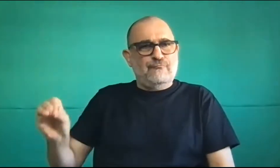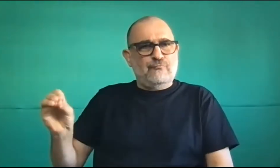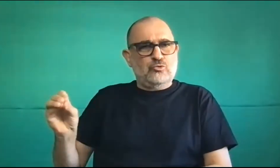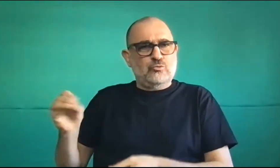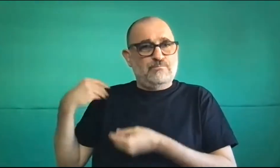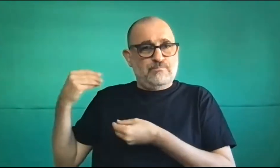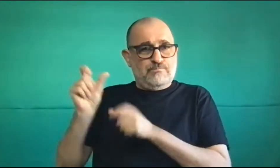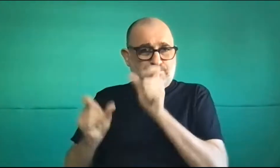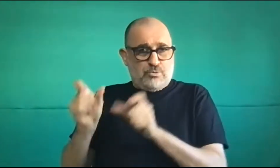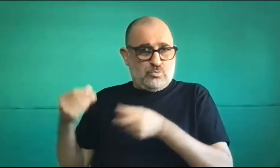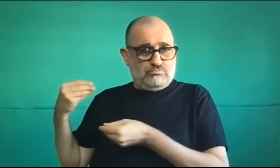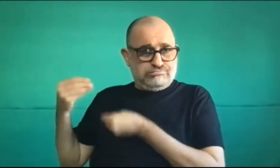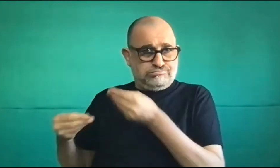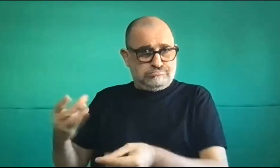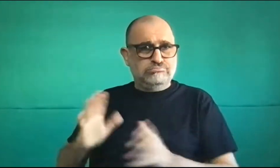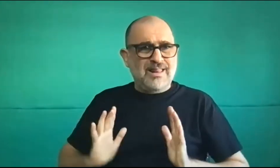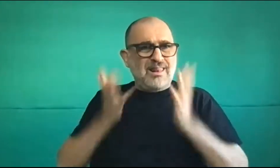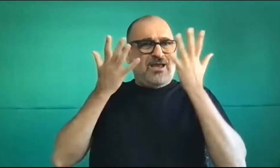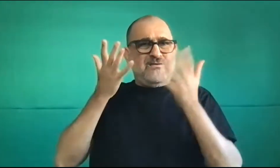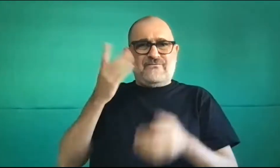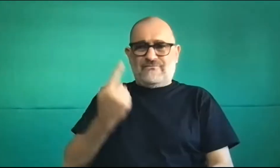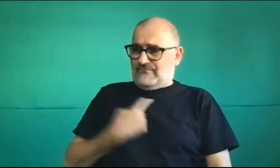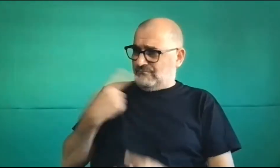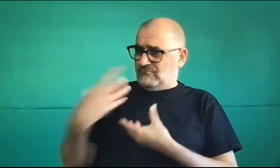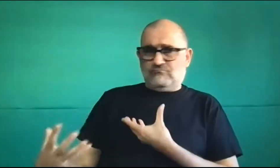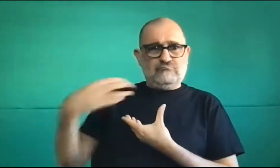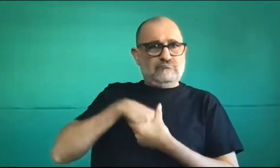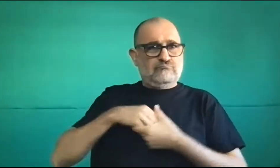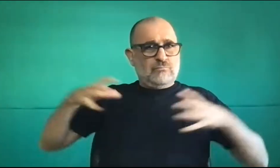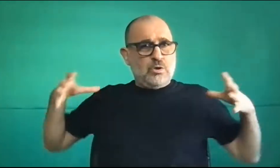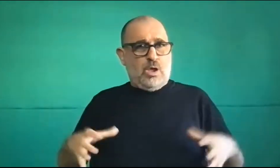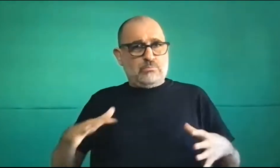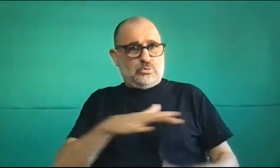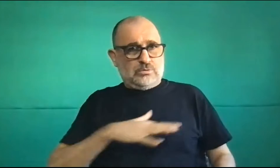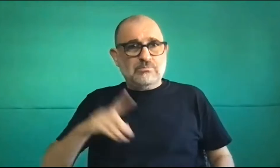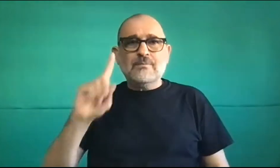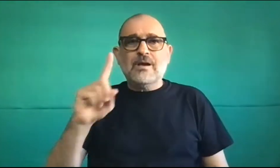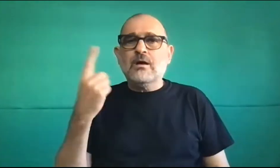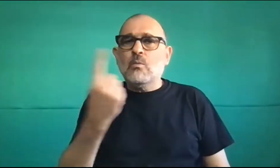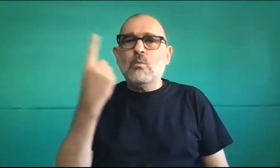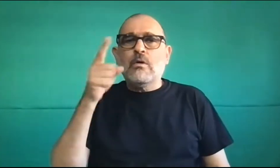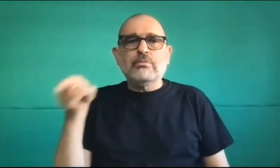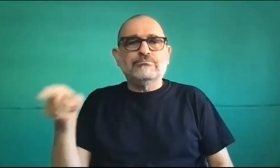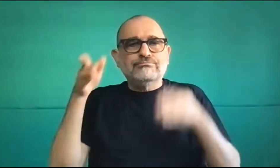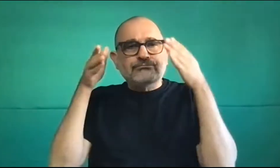are carrying that tradition can also share it with the new generation. This is new